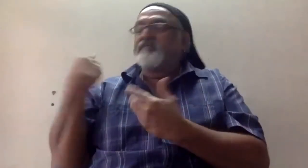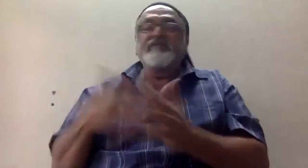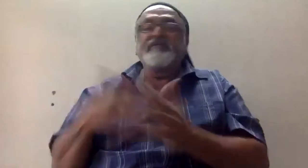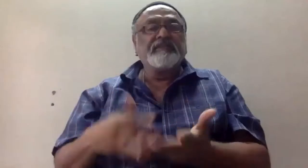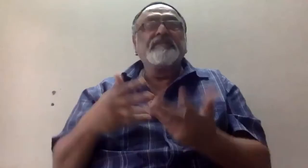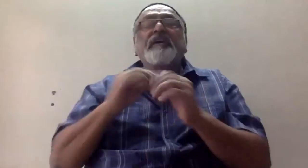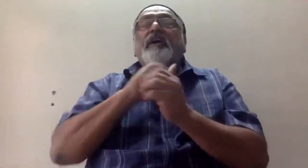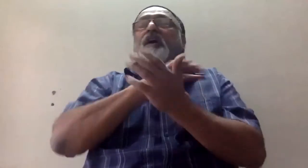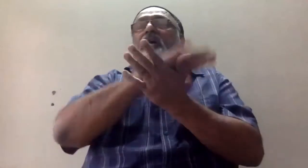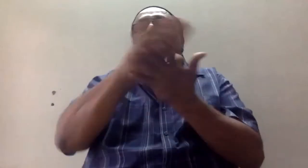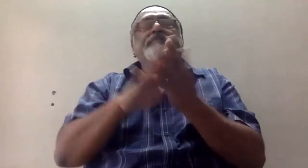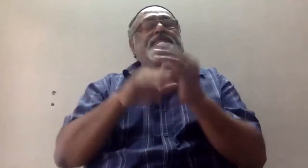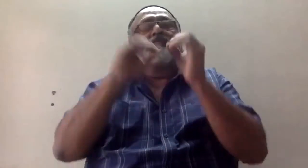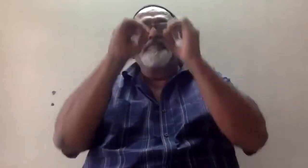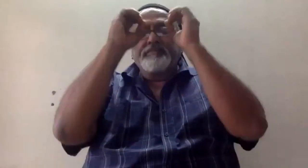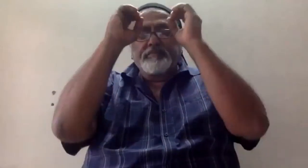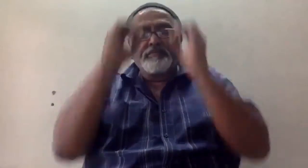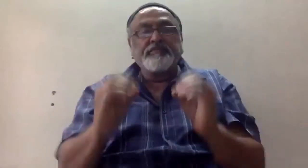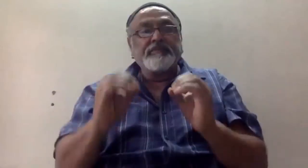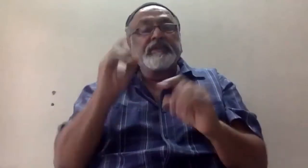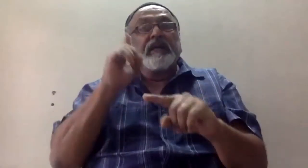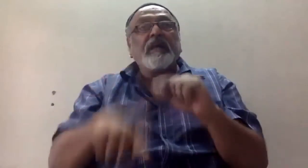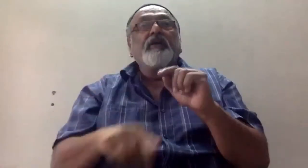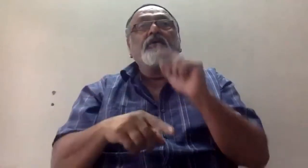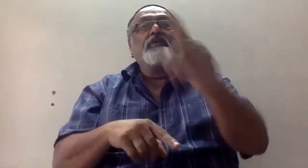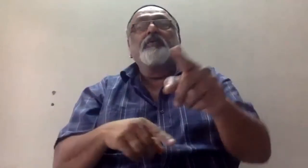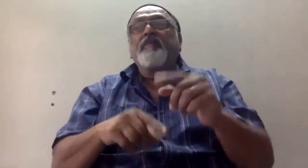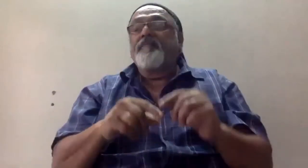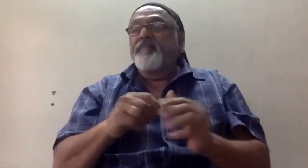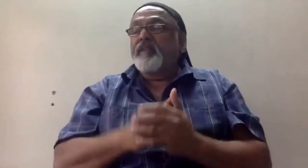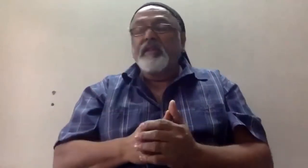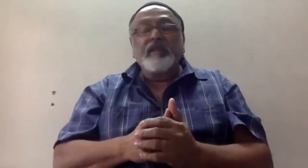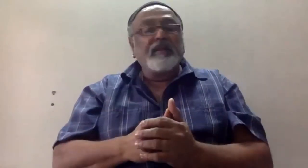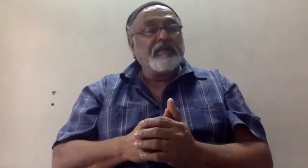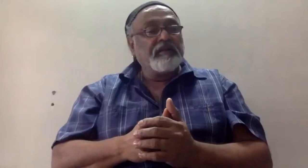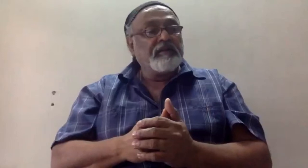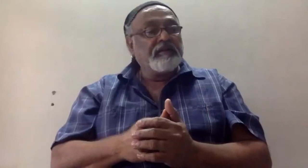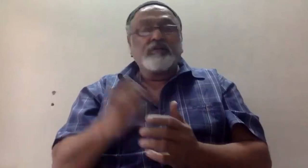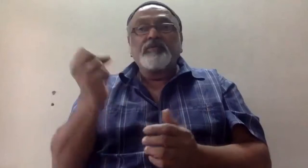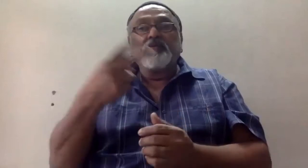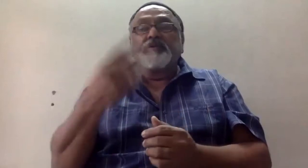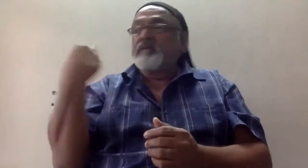Completely inaccessible. I visited another court in 2 months back in Rajasthan, in Udaipur.